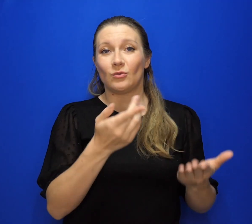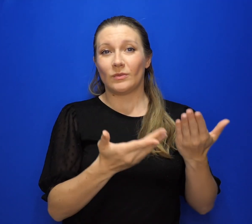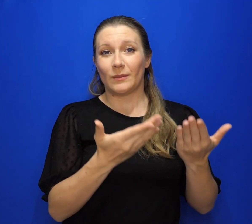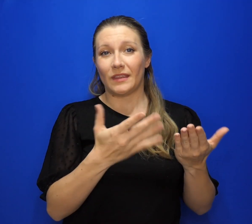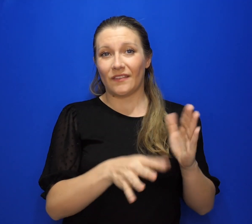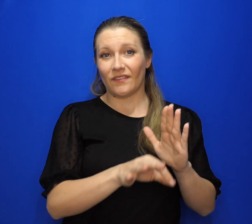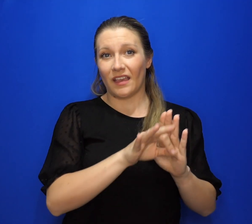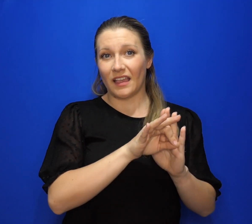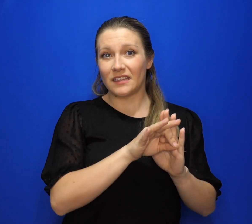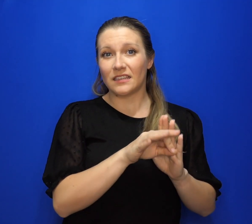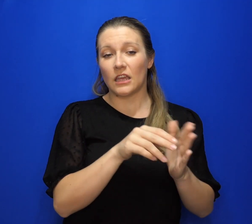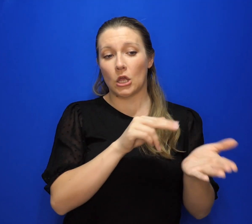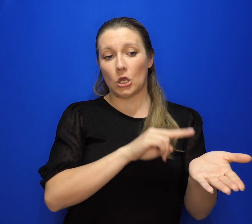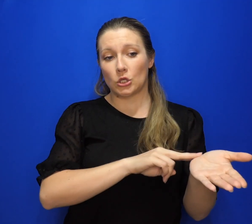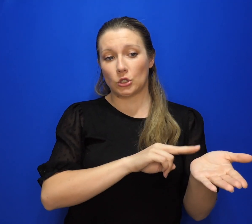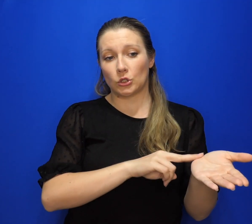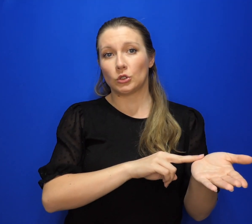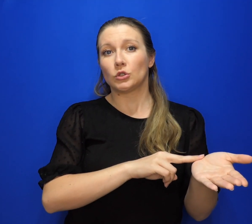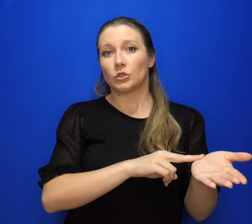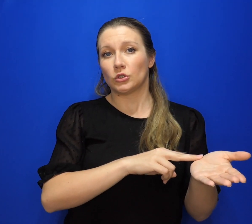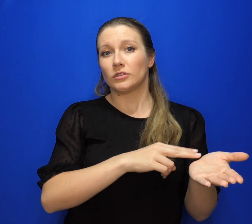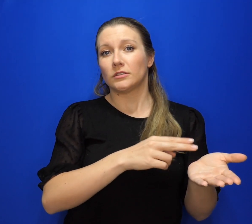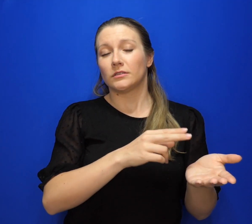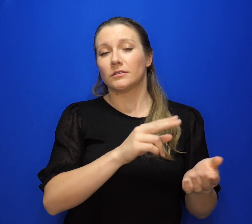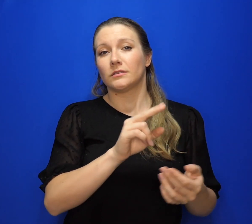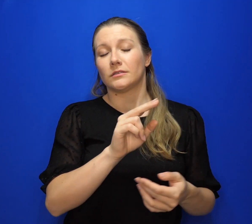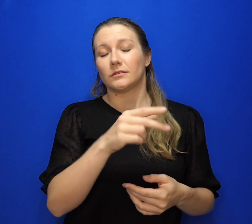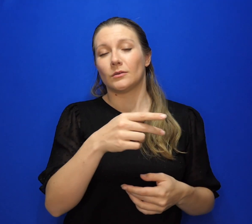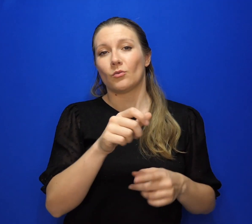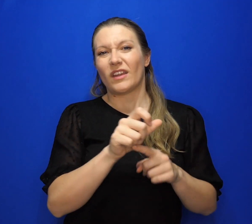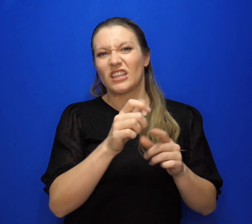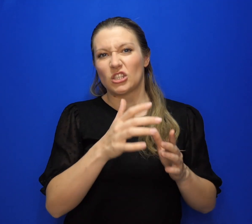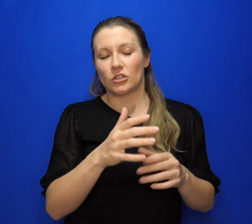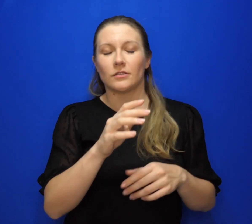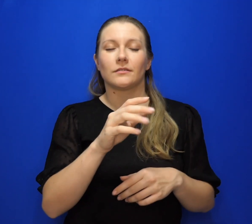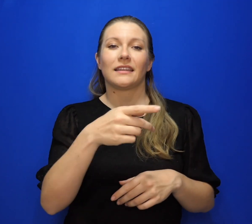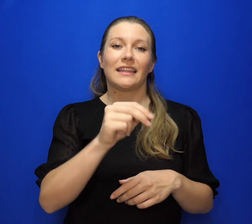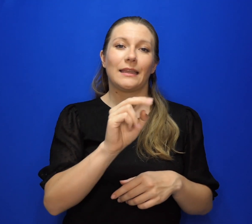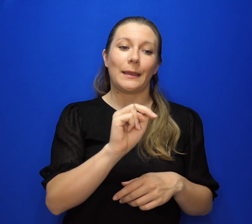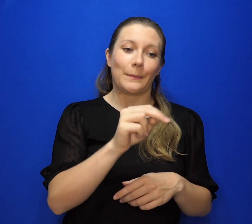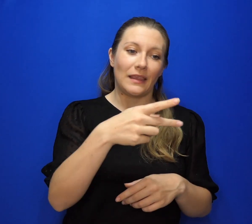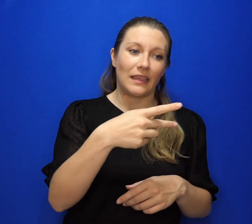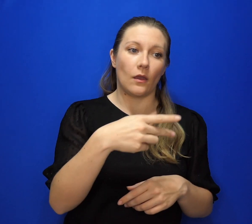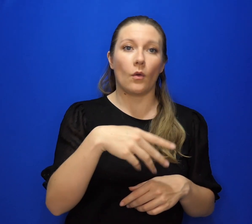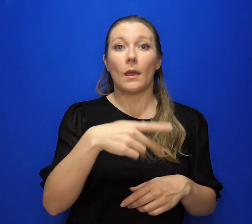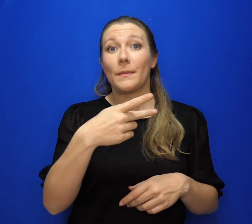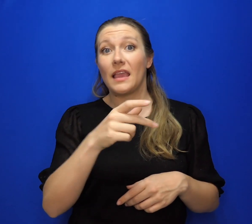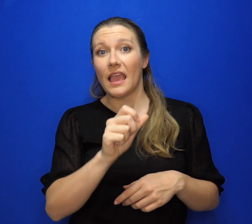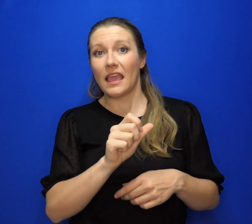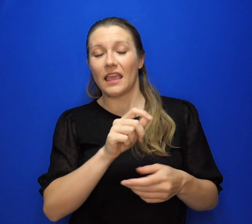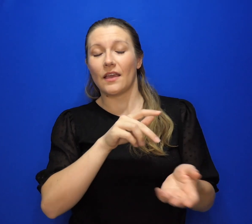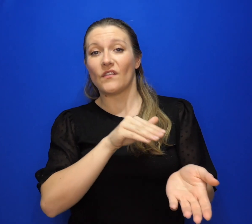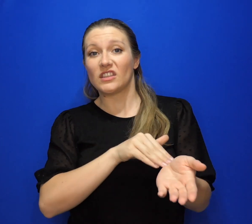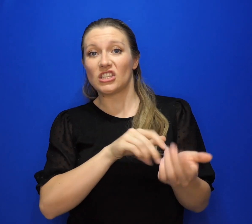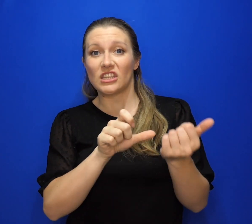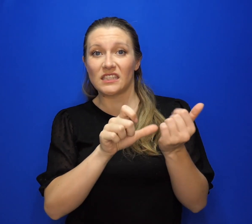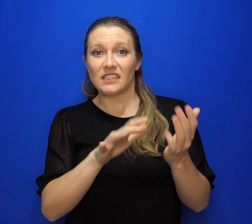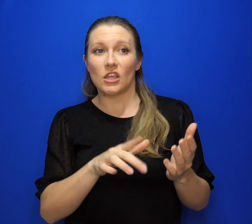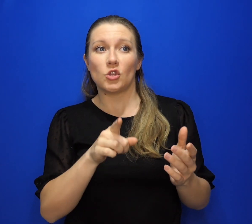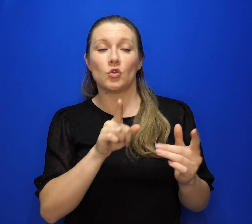a nurse practitioner or a PA, a physician's assistant, that you meet with in between the endo visits. You may actually